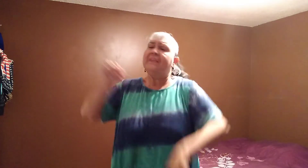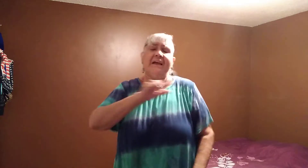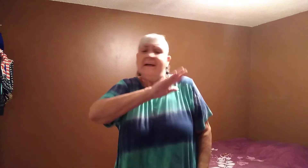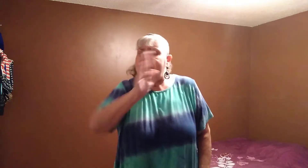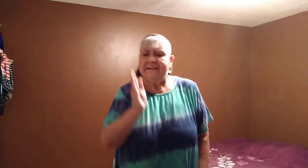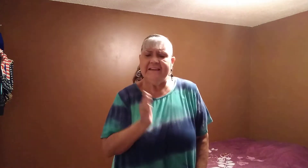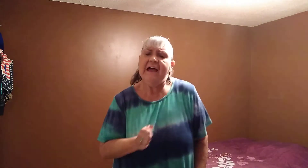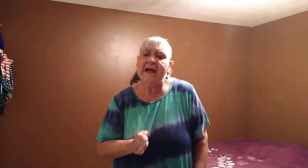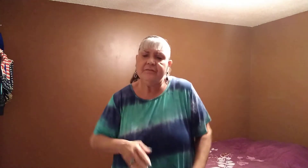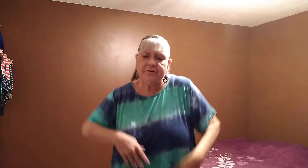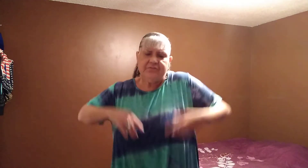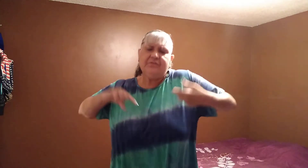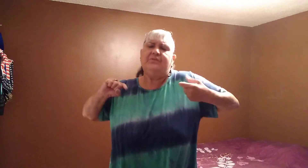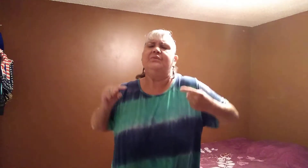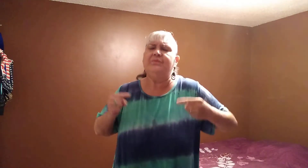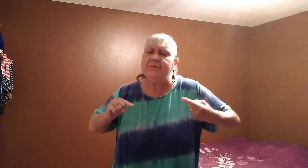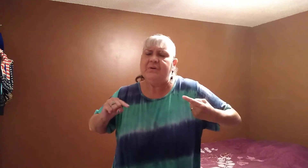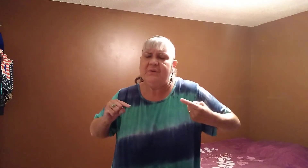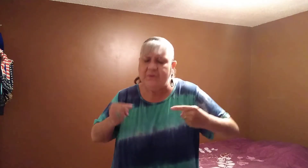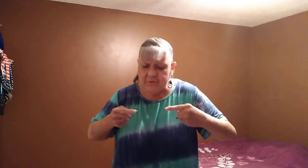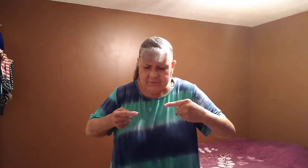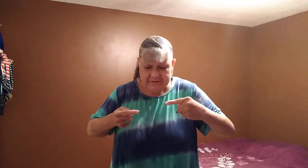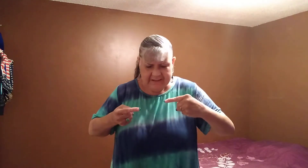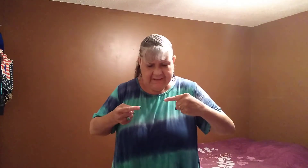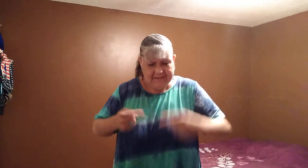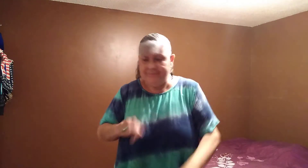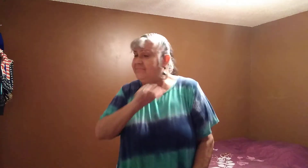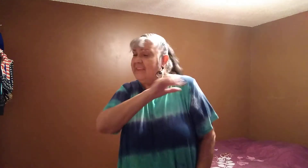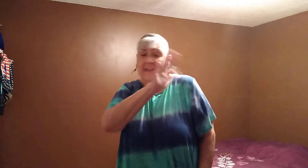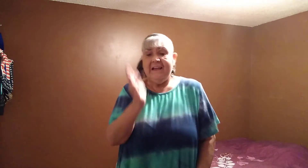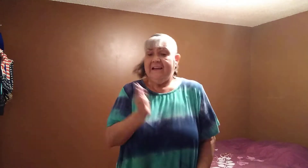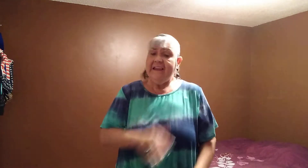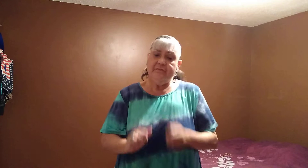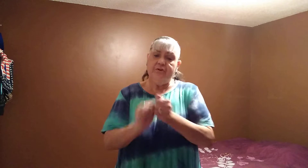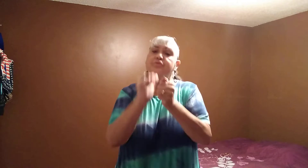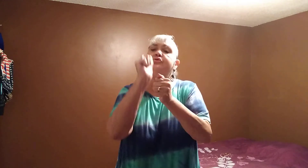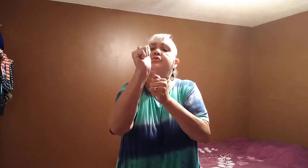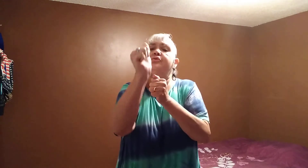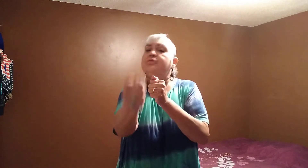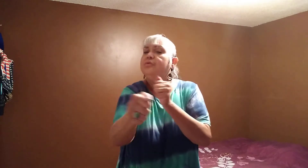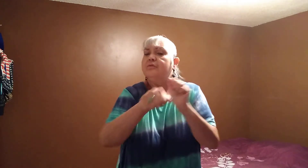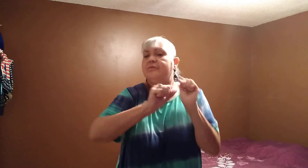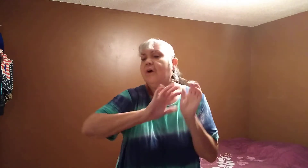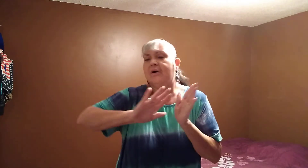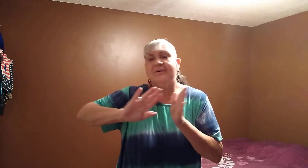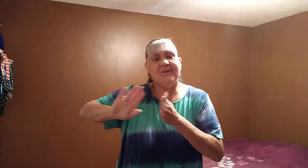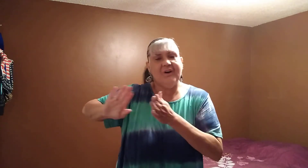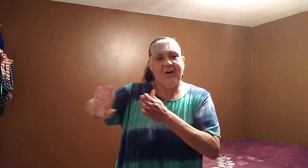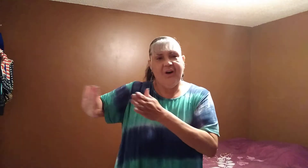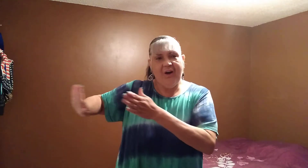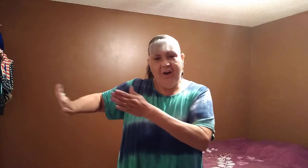Never too wounded. Never too far gone.